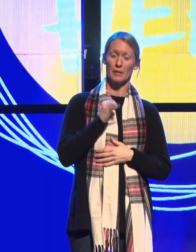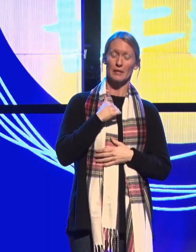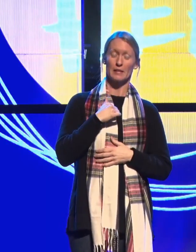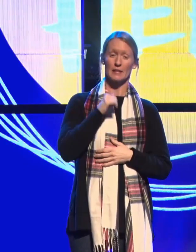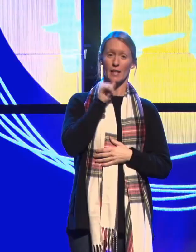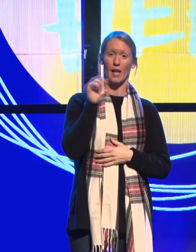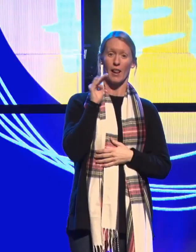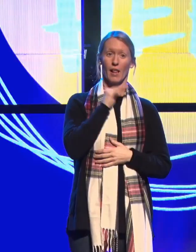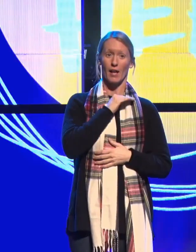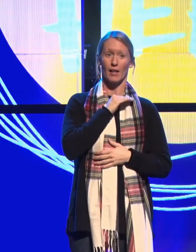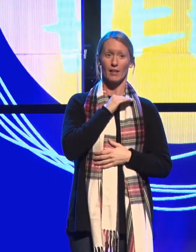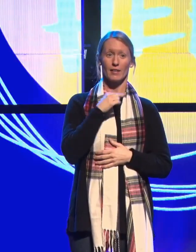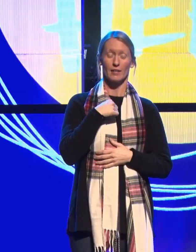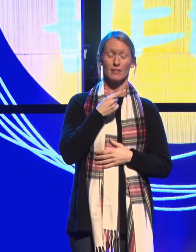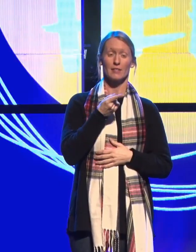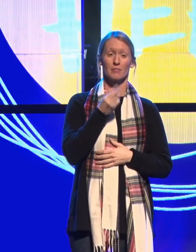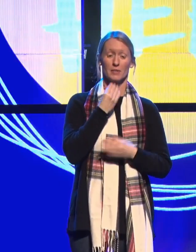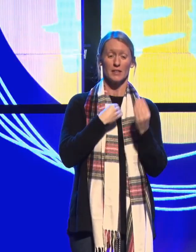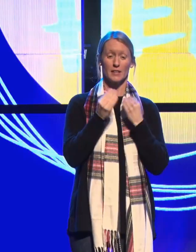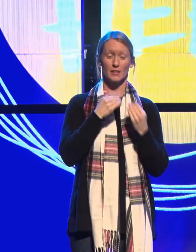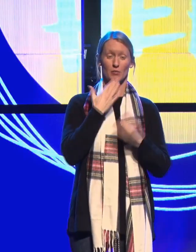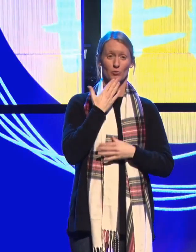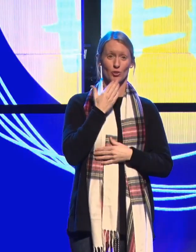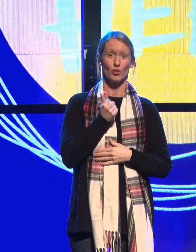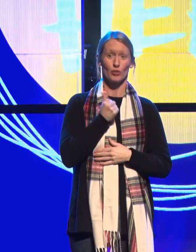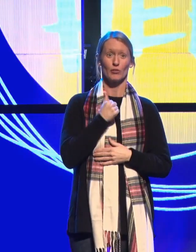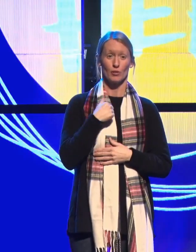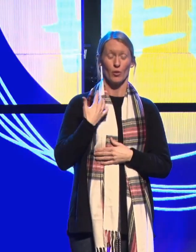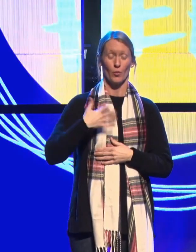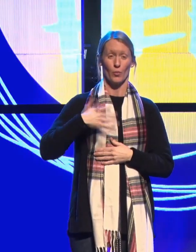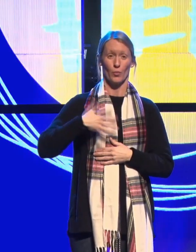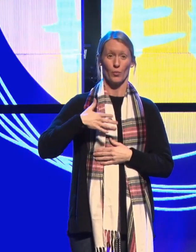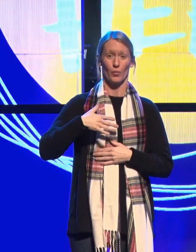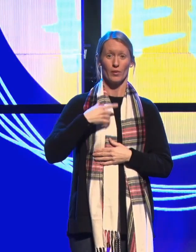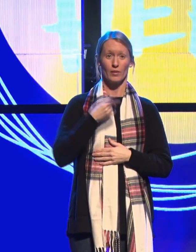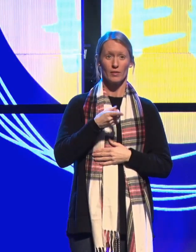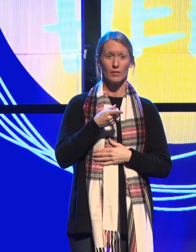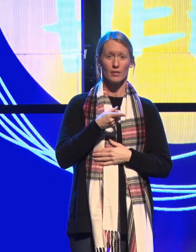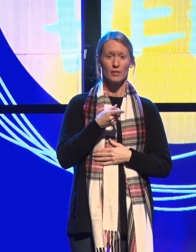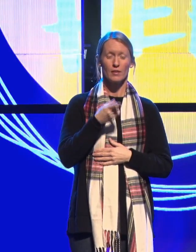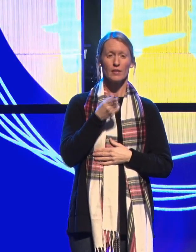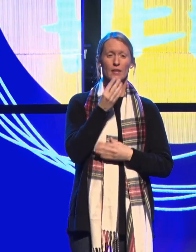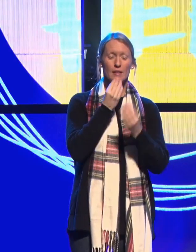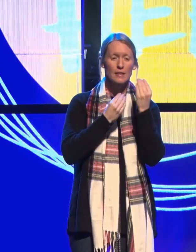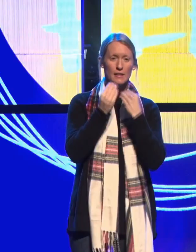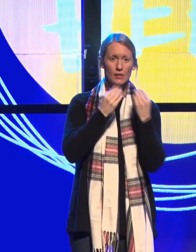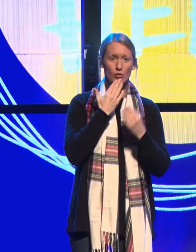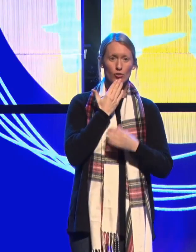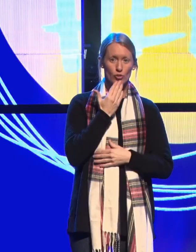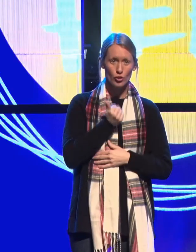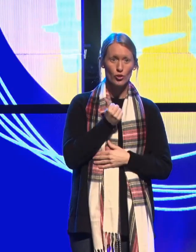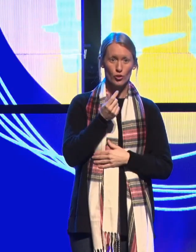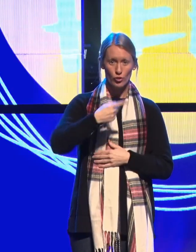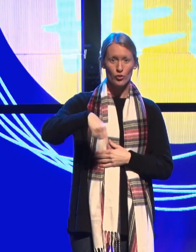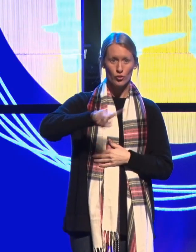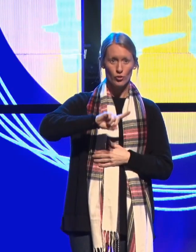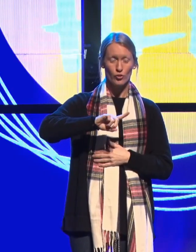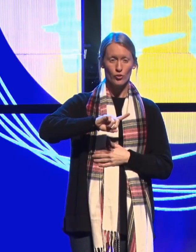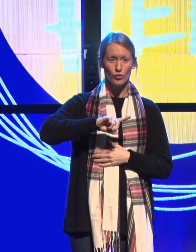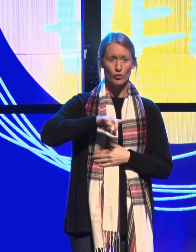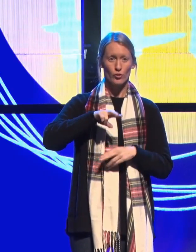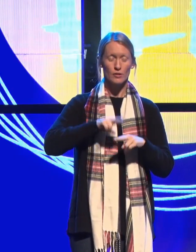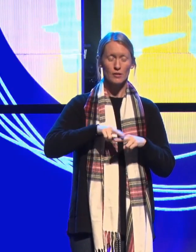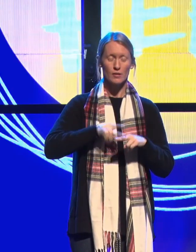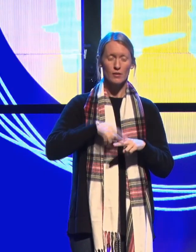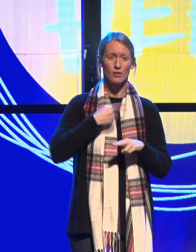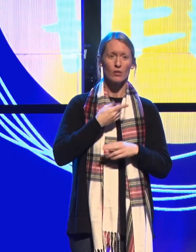could eat some sugar. Oh man, I can eat some sugar. How many of y'all ever eat sugar and then you just sit there wishing